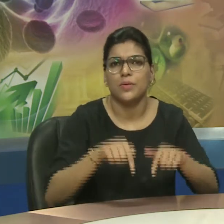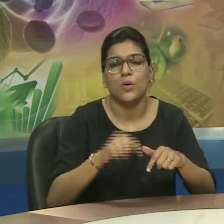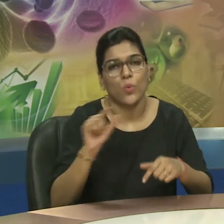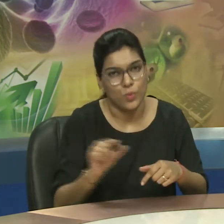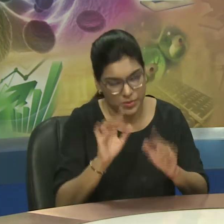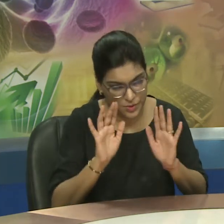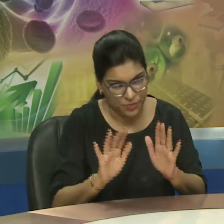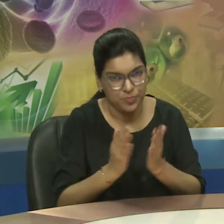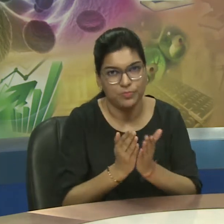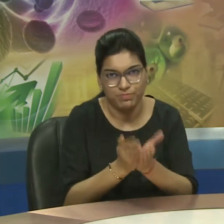is an